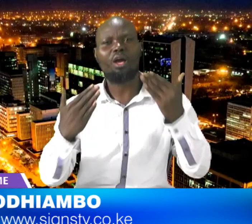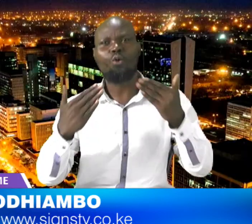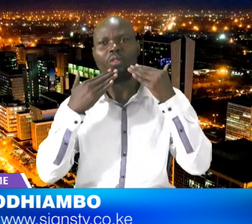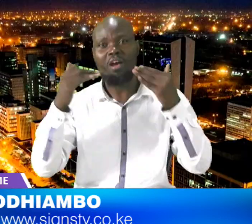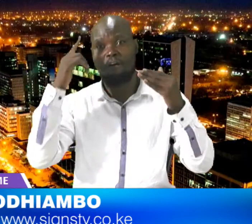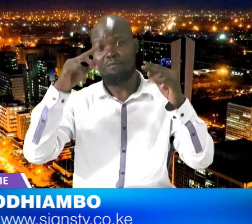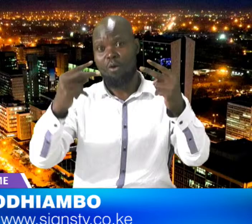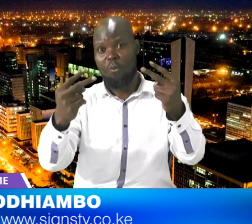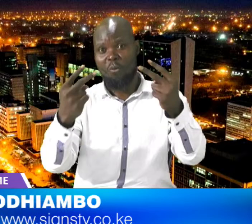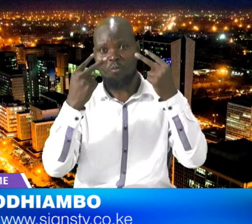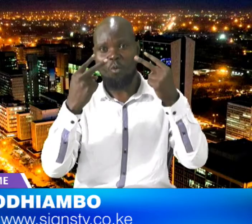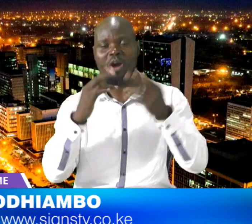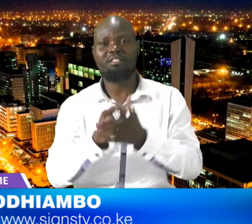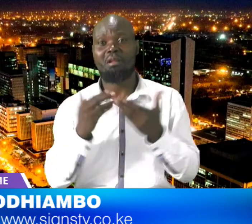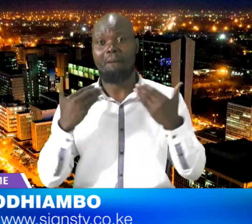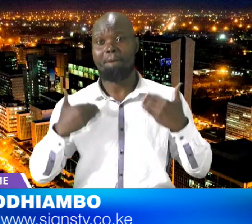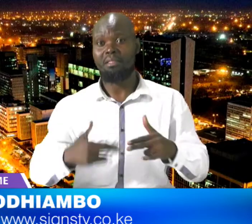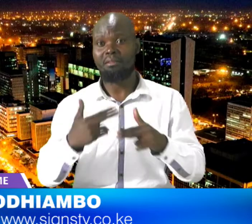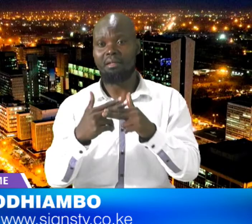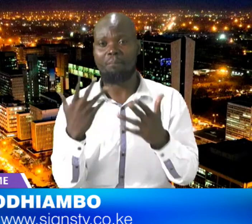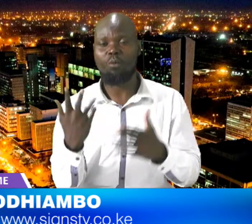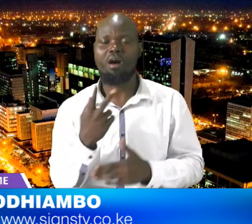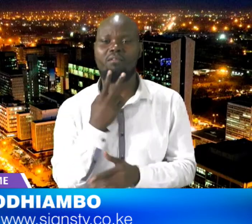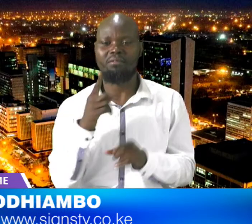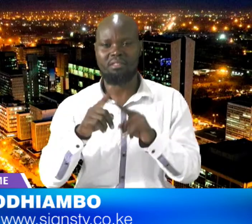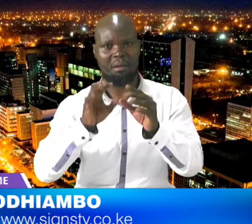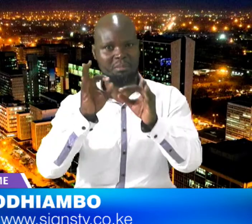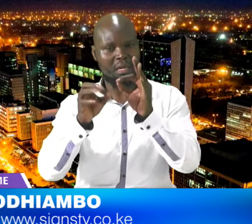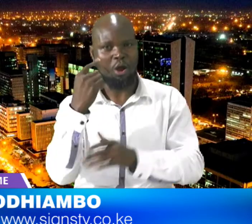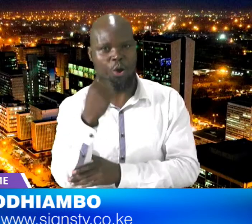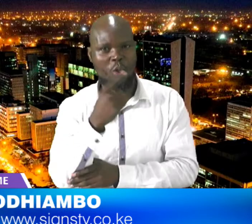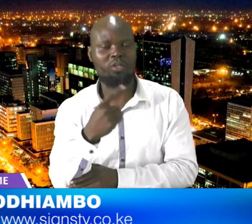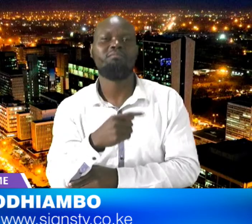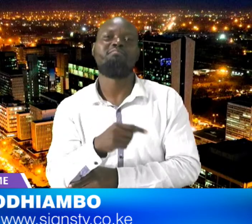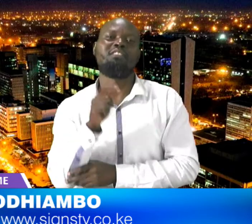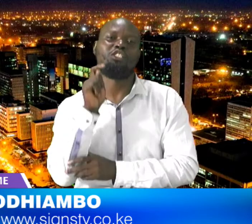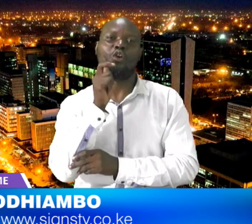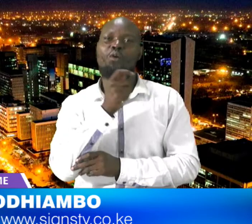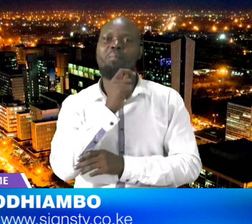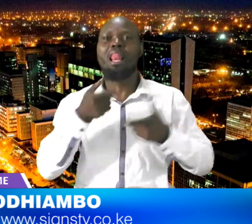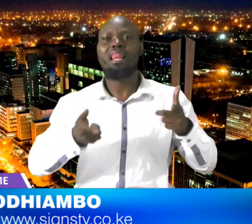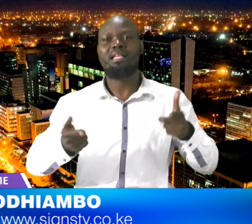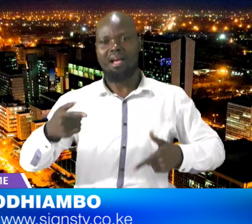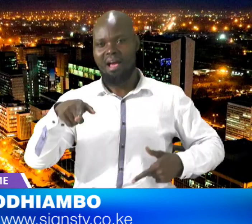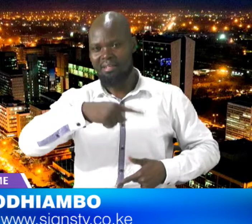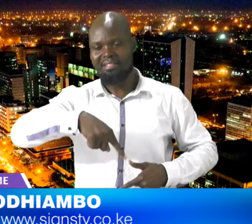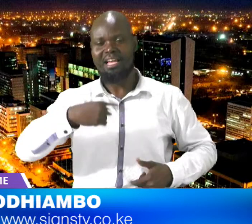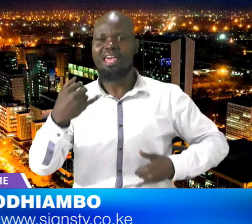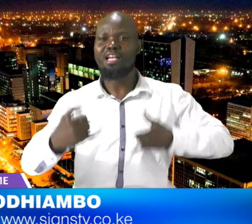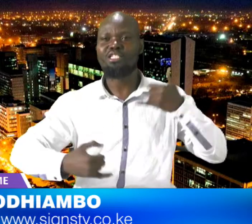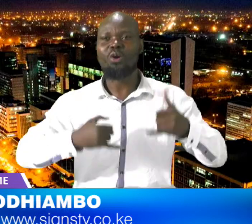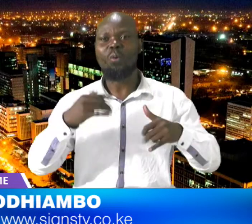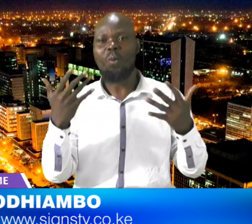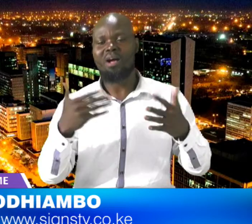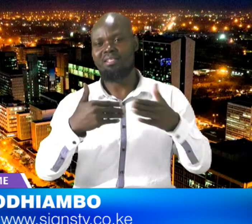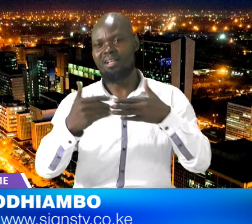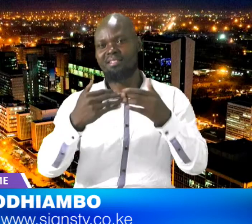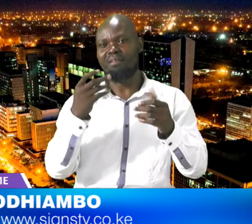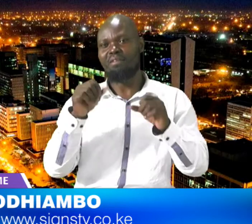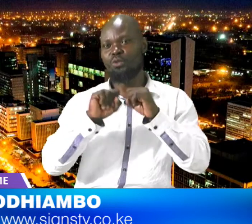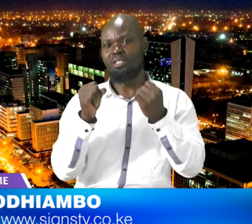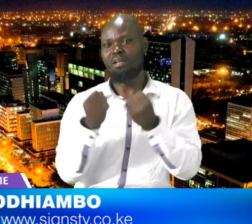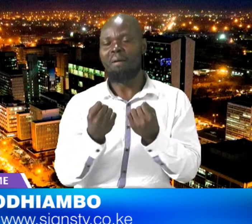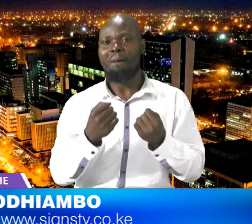Much viewers for watching. That's all we had planned for you today. You've been with me, ELVIS ODHIAMBO, with my sign language interpreter doing the voicing,